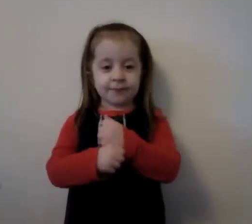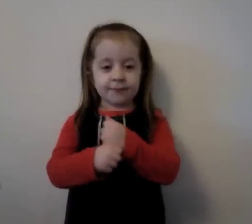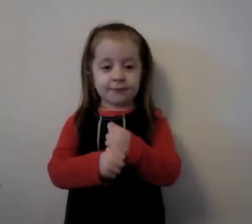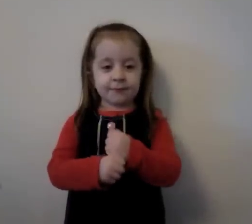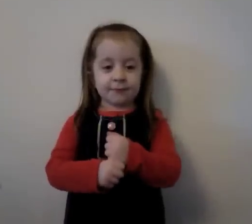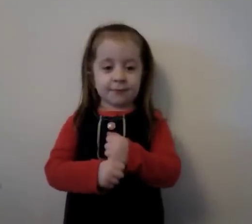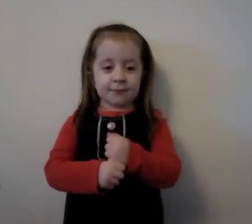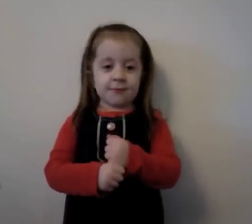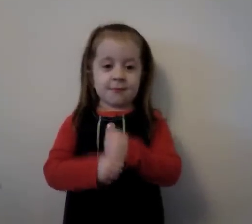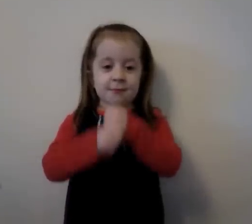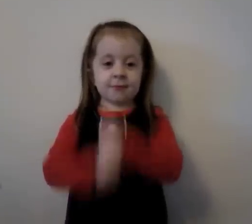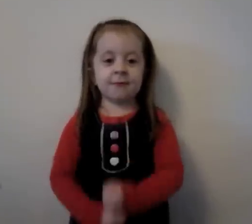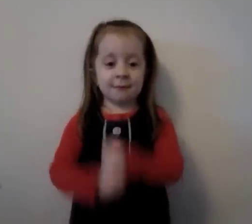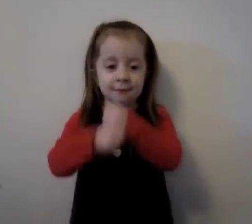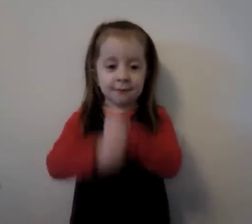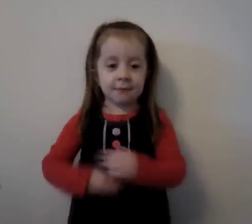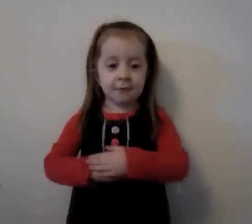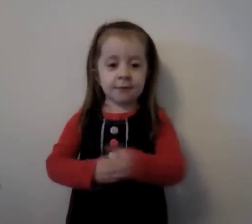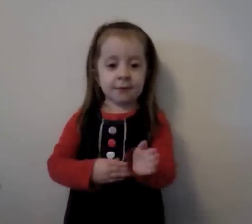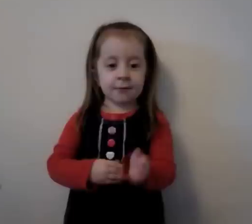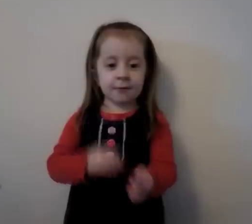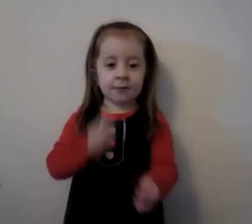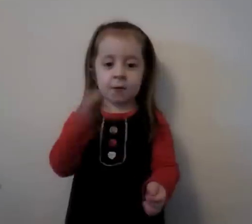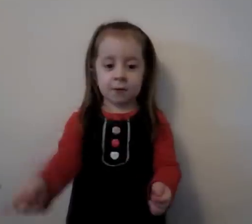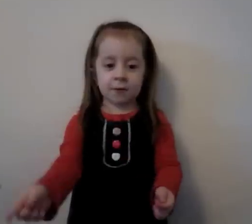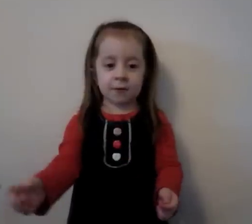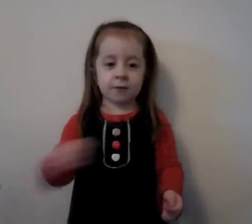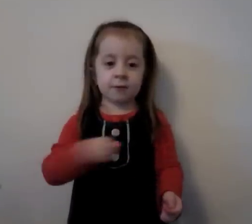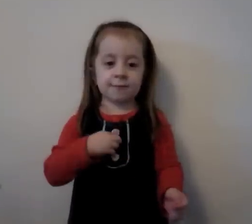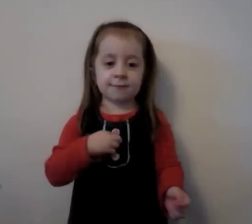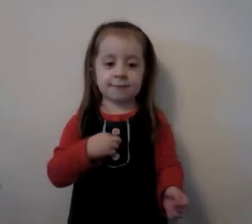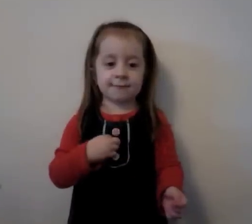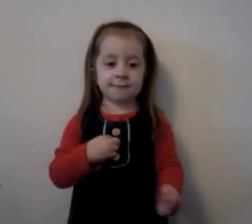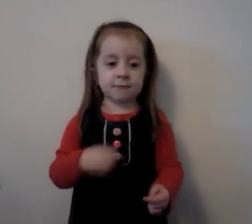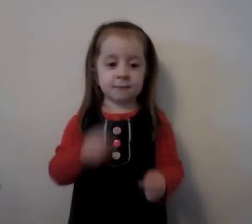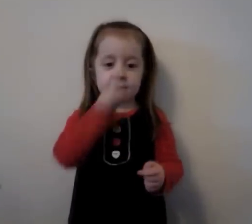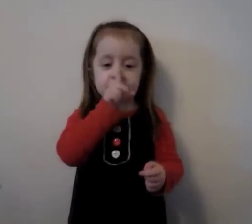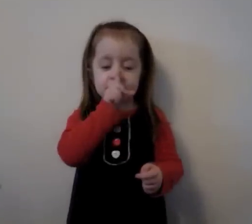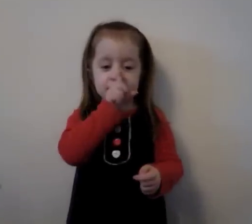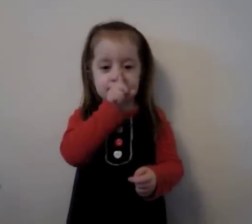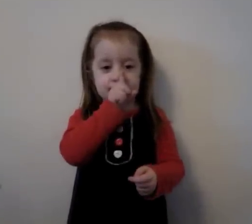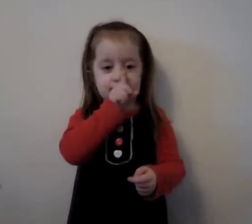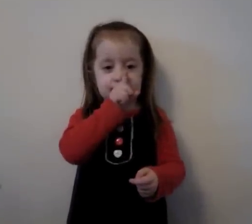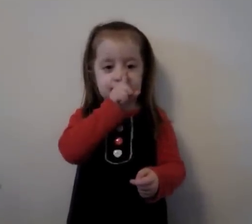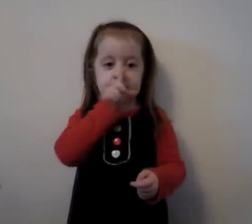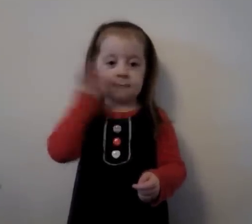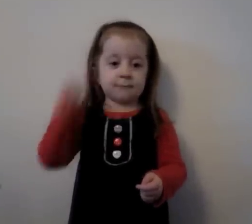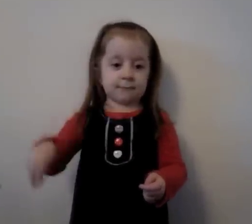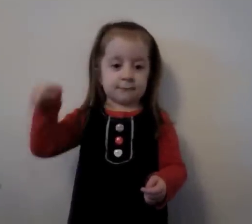The chapel doors seem to say to me, shh, be